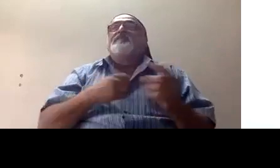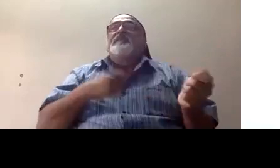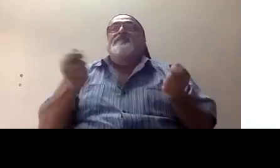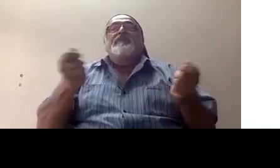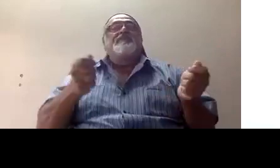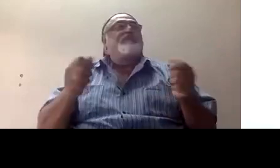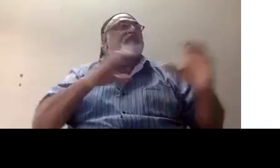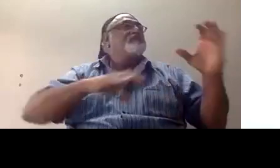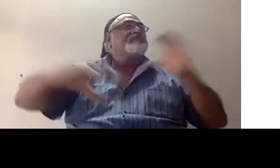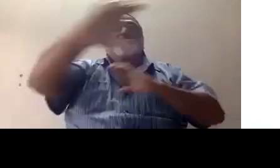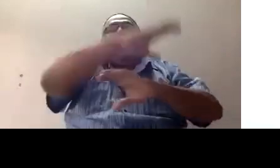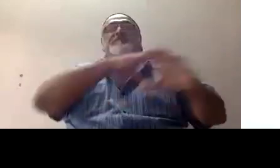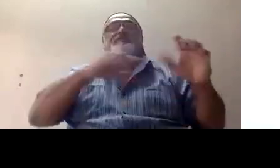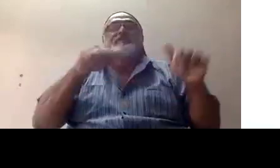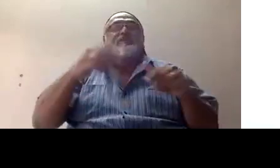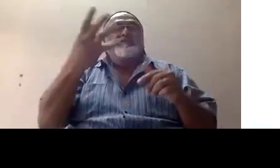well.